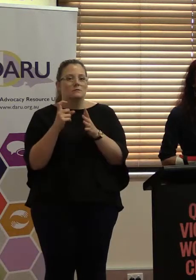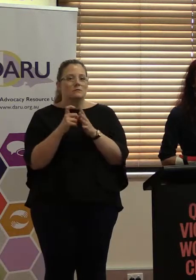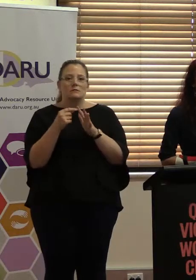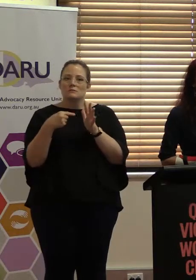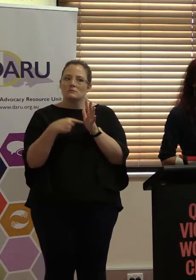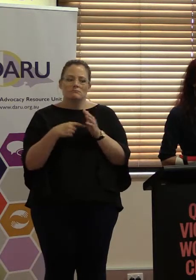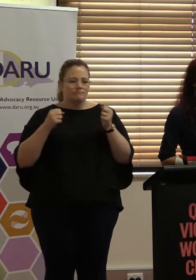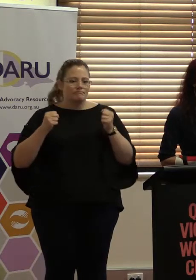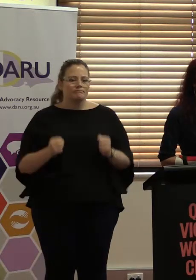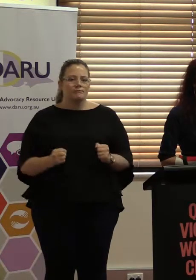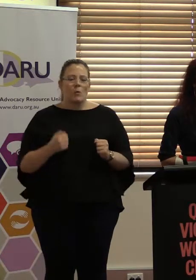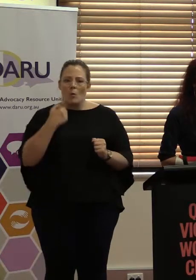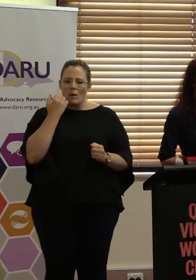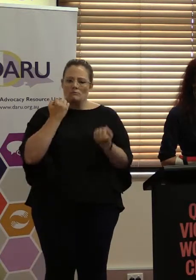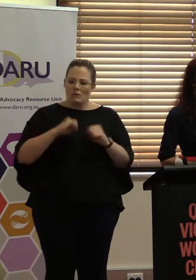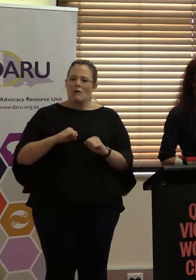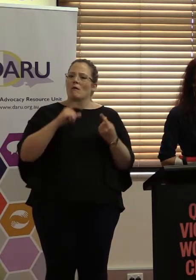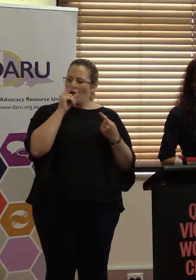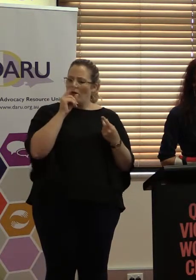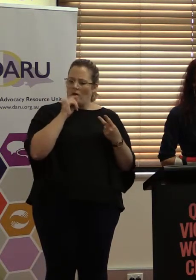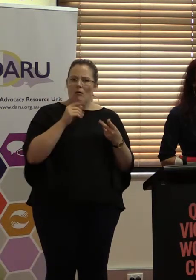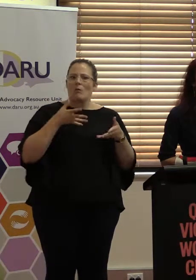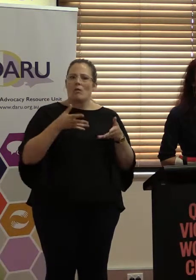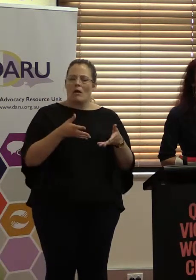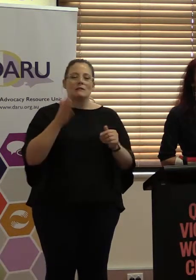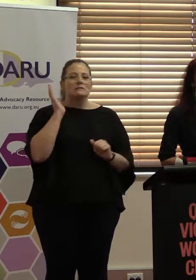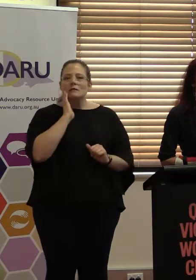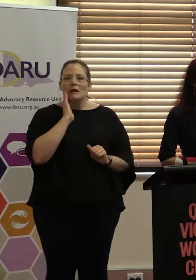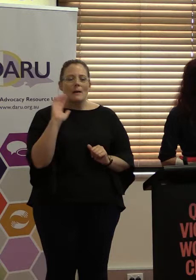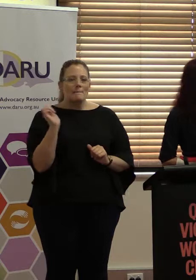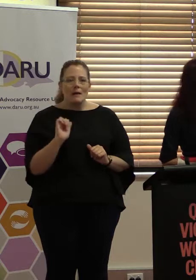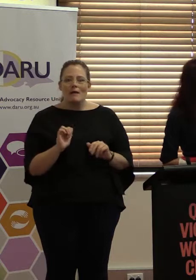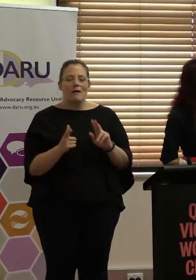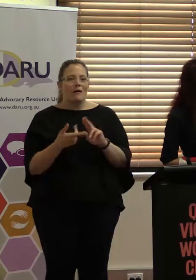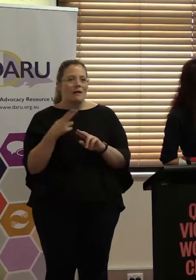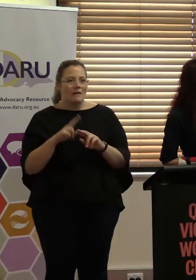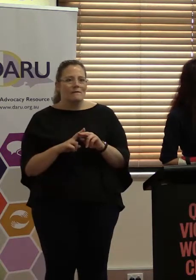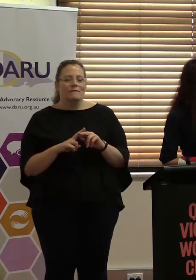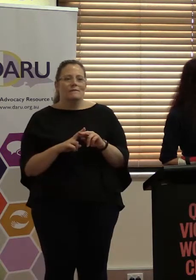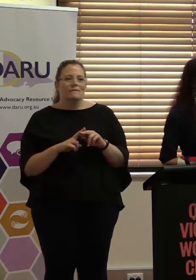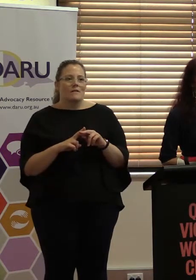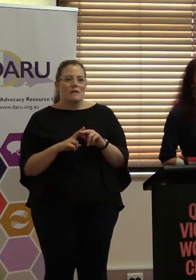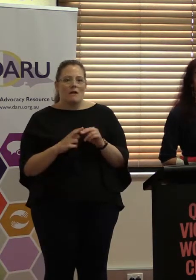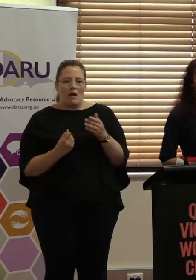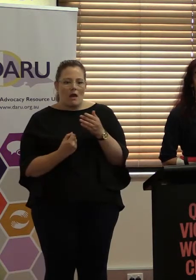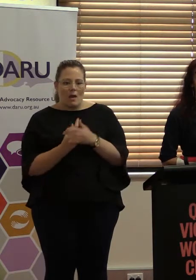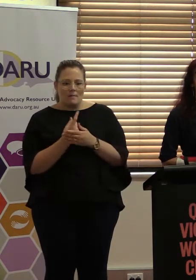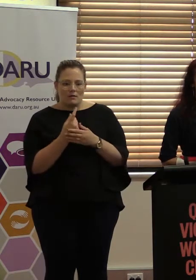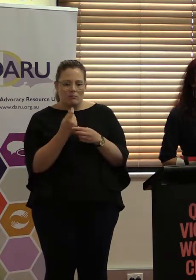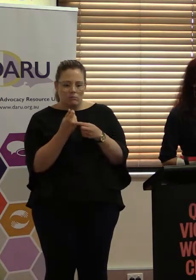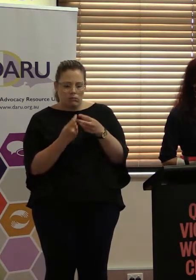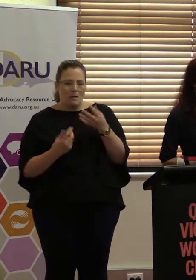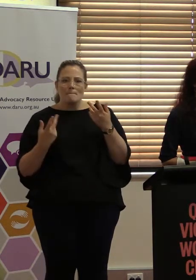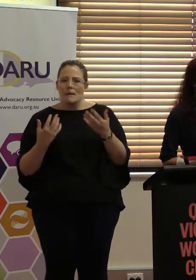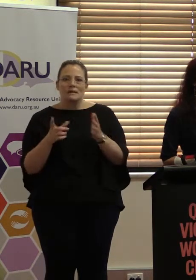their position to the hilt. It doesn't matter if it's multiple instances of restraint